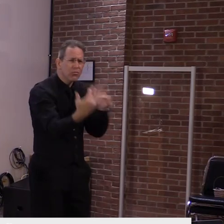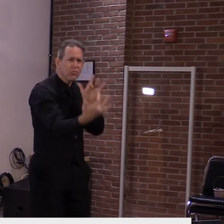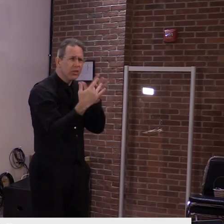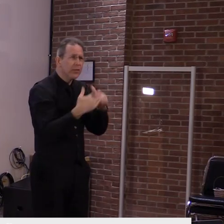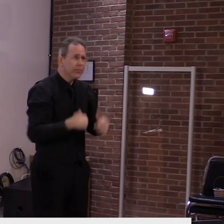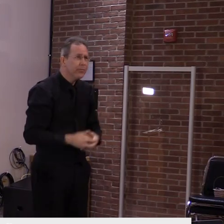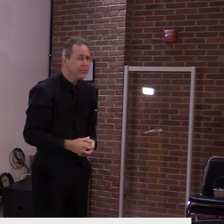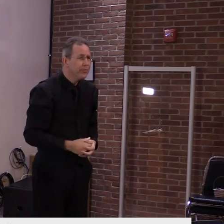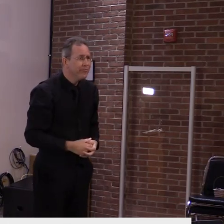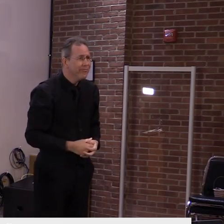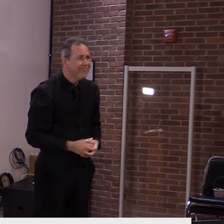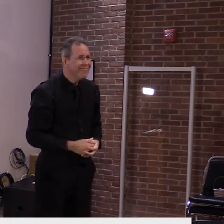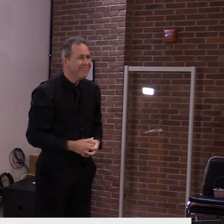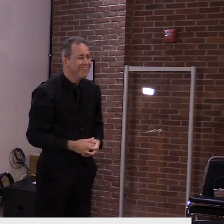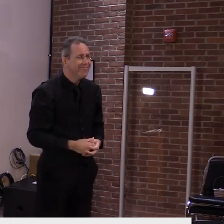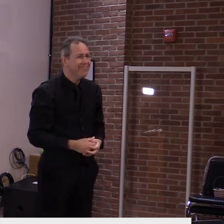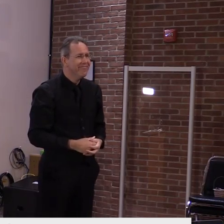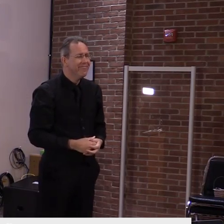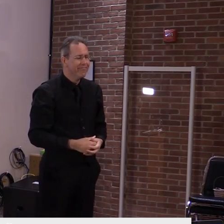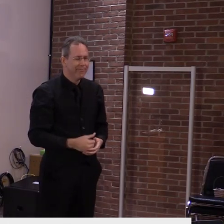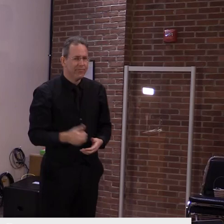Thank you.